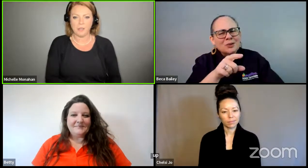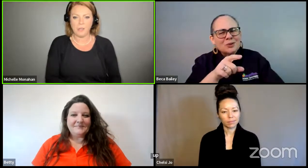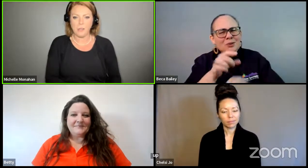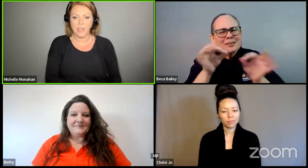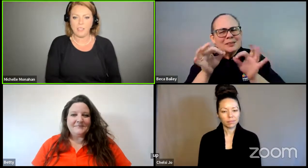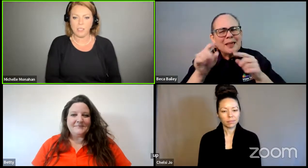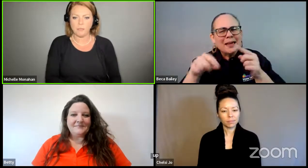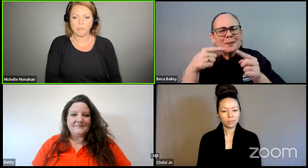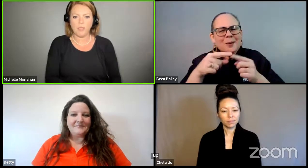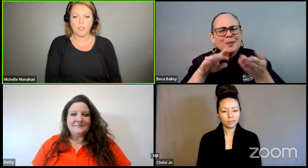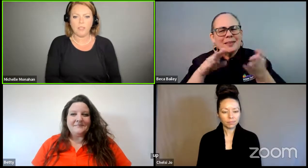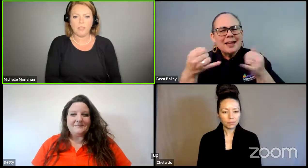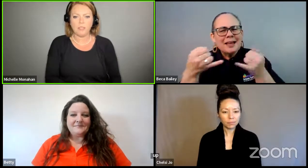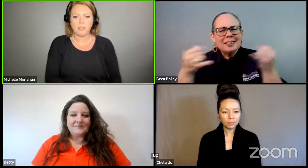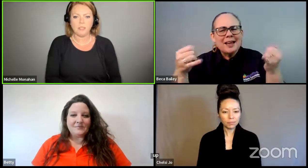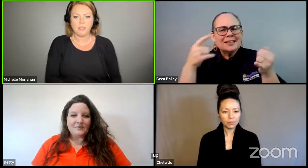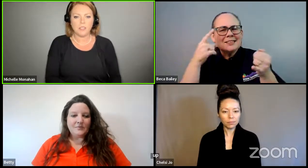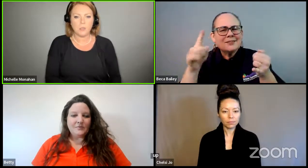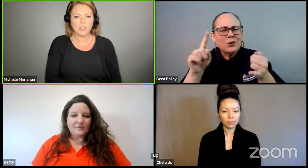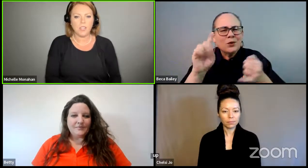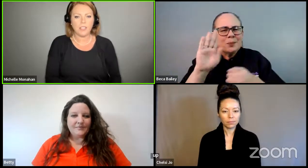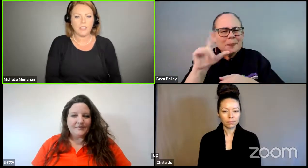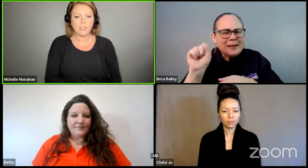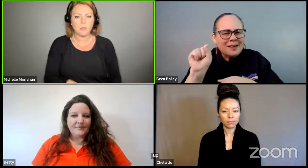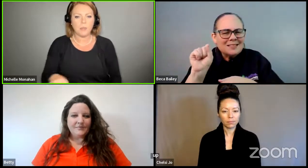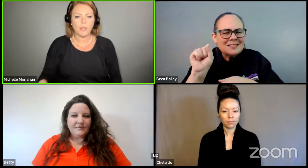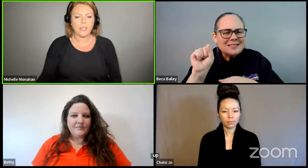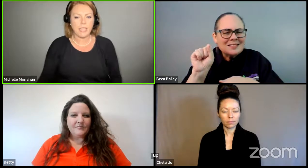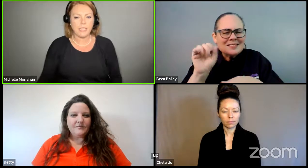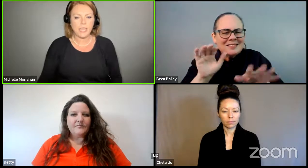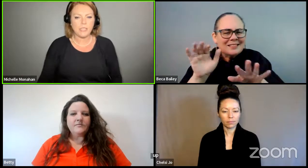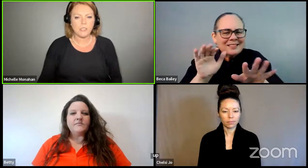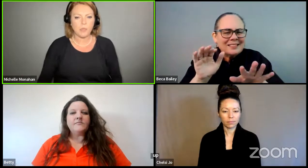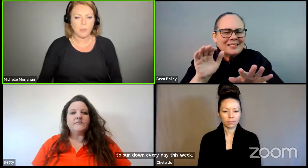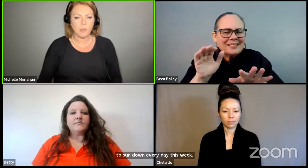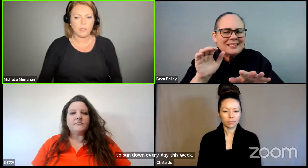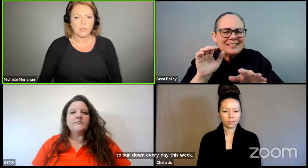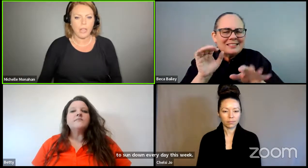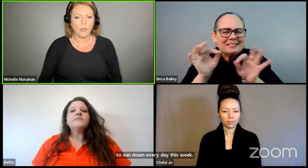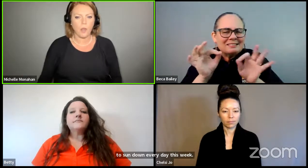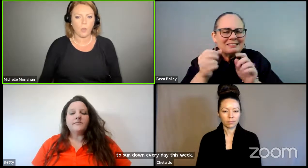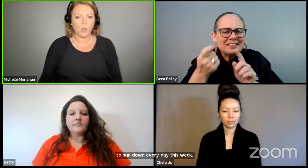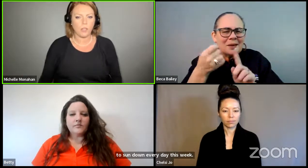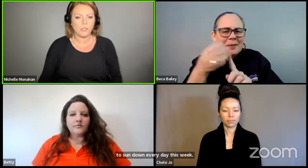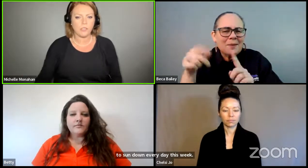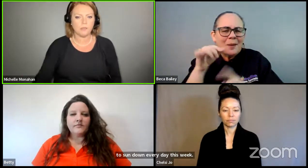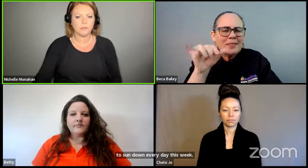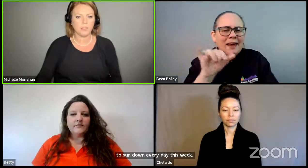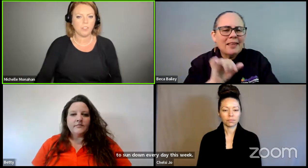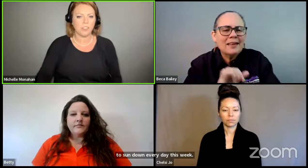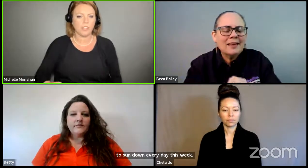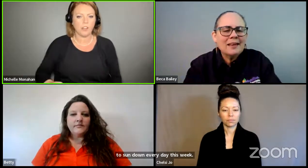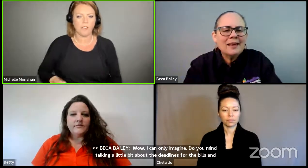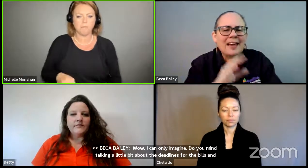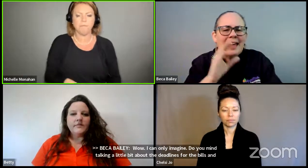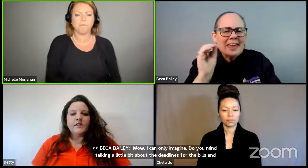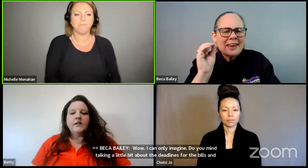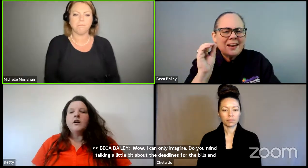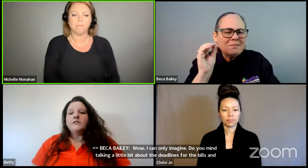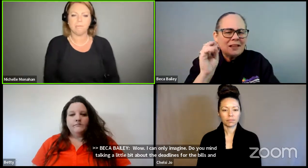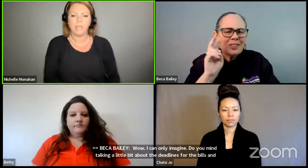I can only imagine. Do you mind talking a little bit about the deadlines for the bills and how that works, if you could